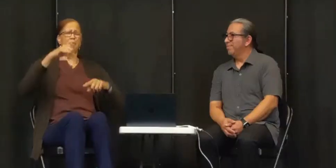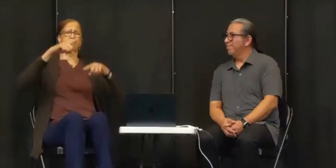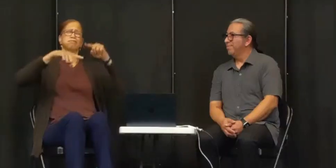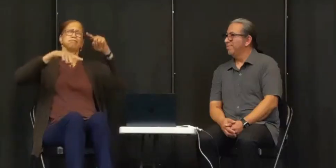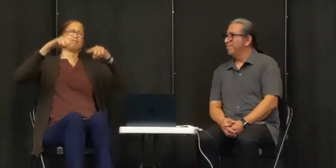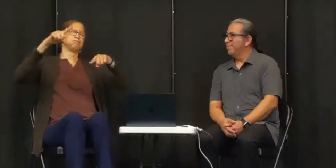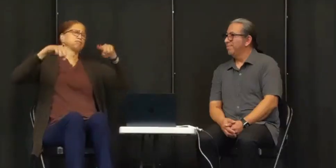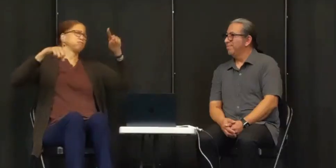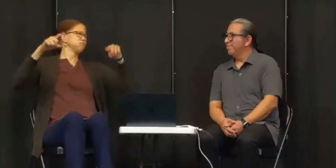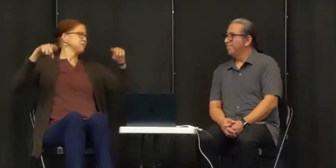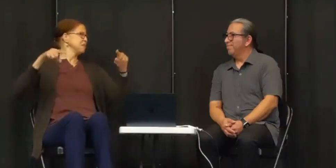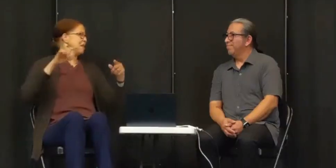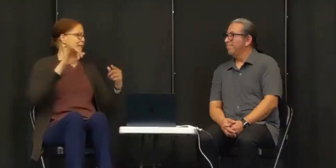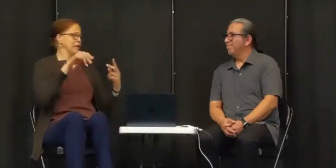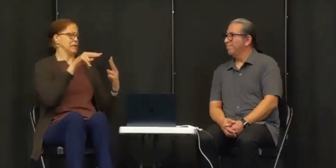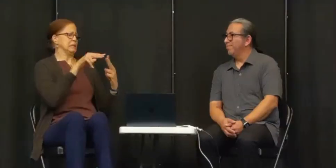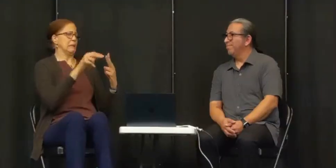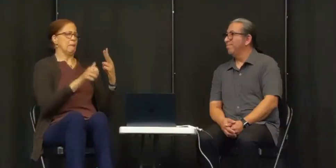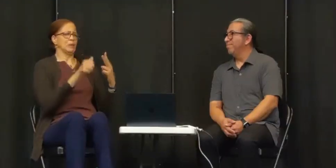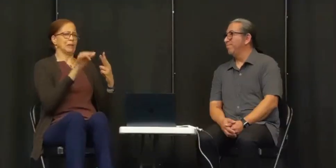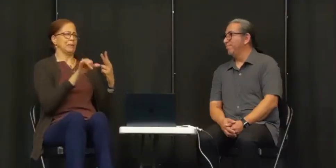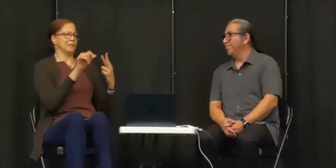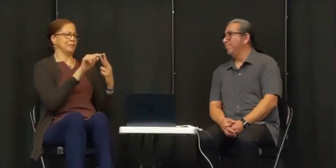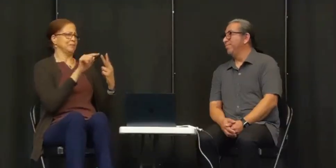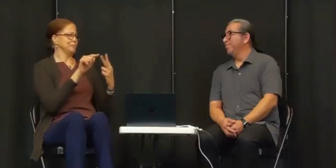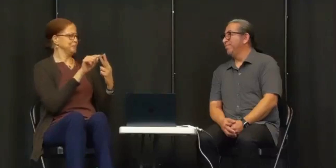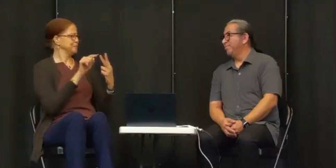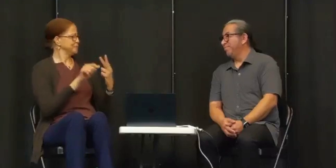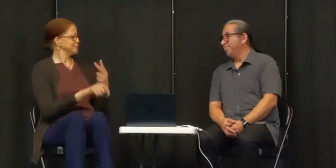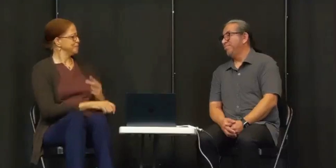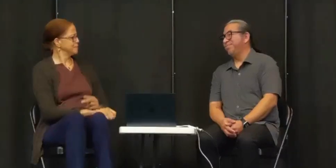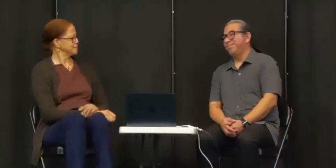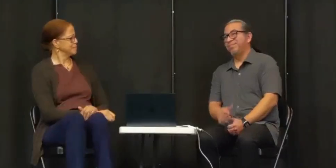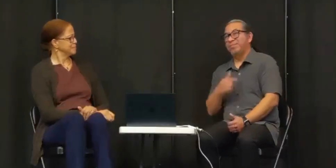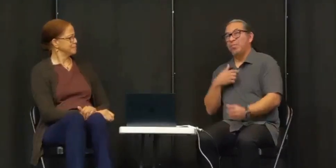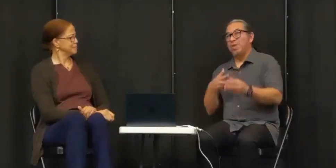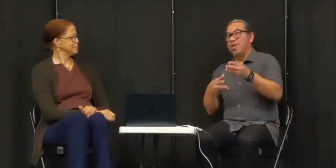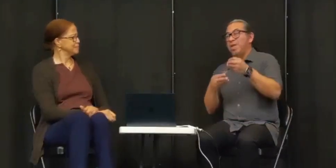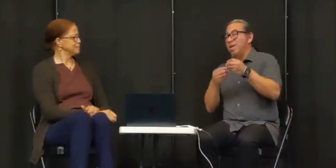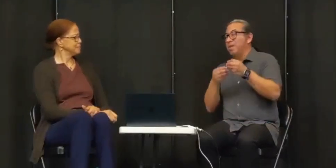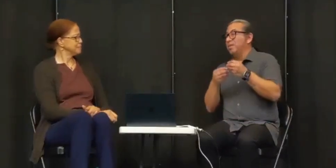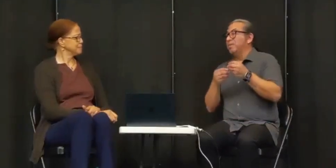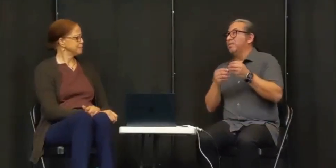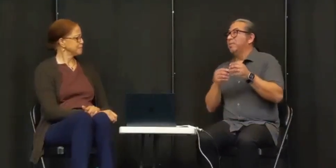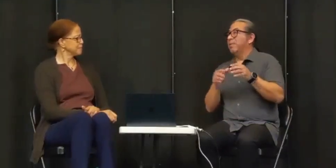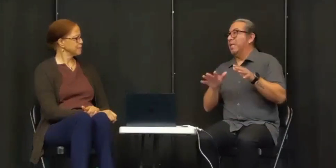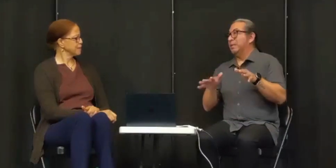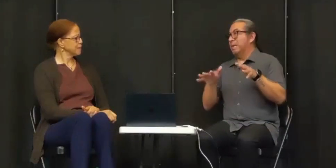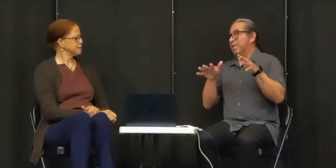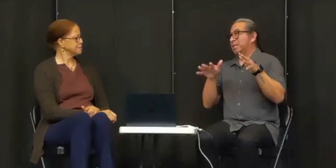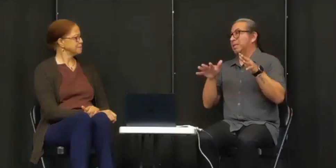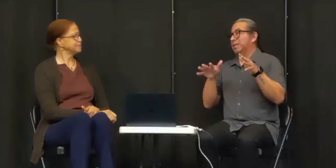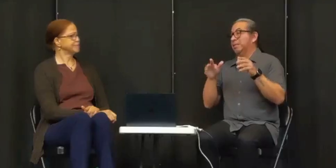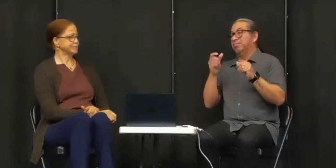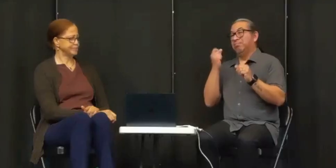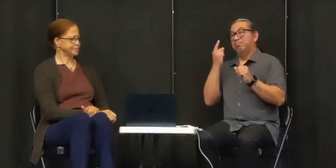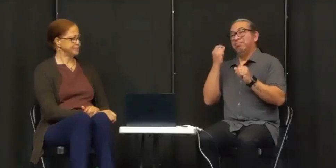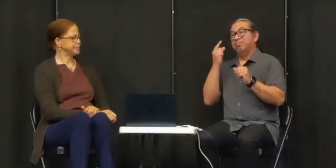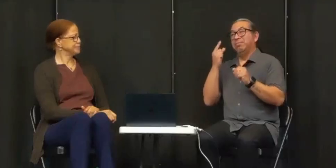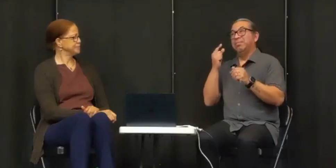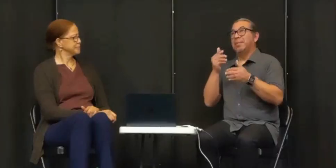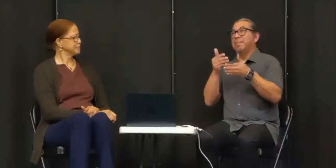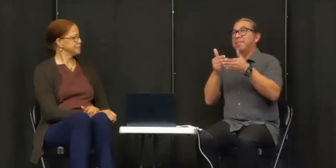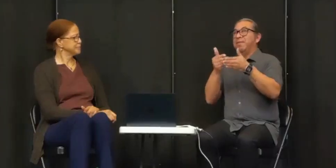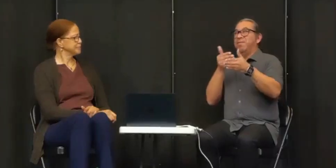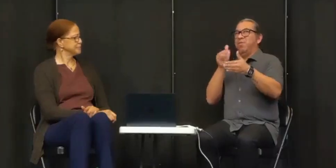with family, that's fine. There's going to be a lot of different types of emotions that come up, but those are the two primaries that we see. I want to